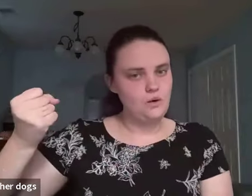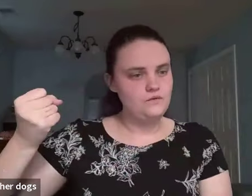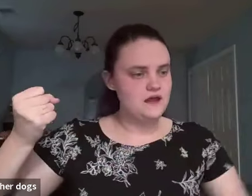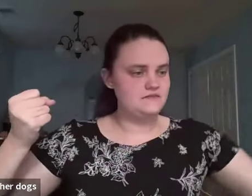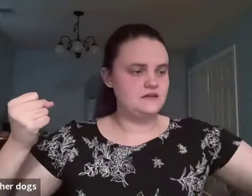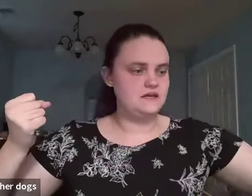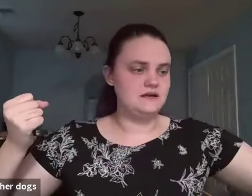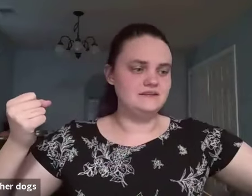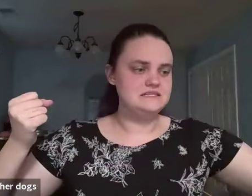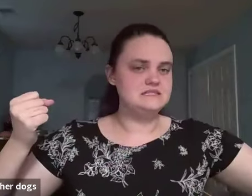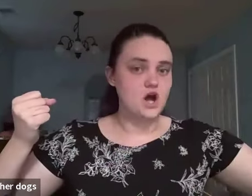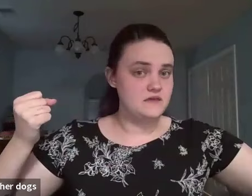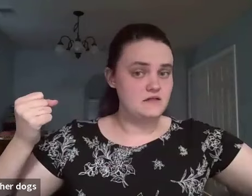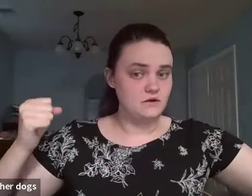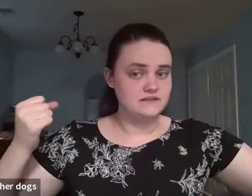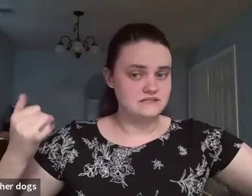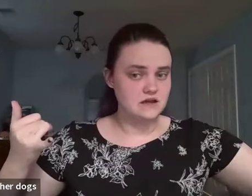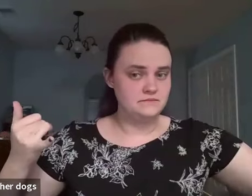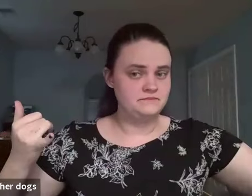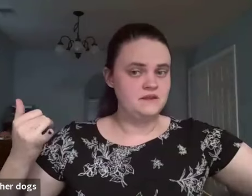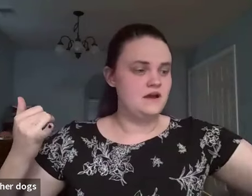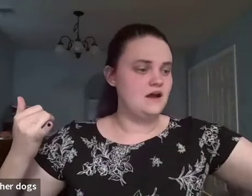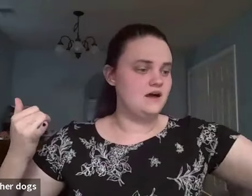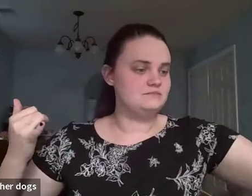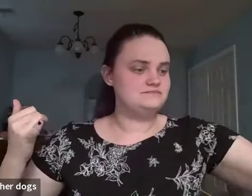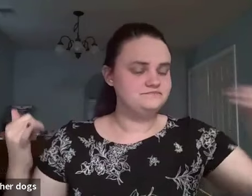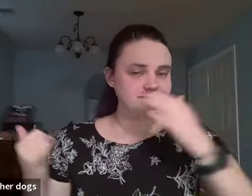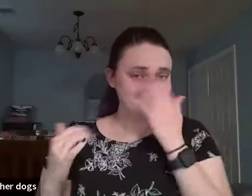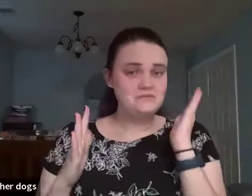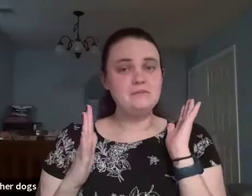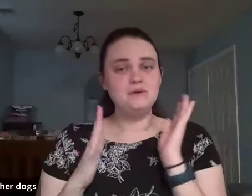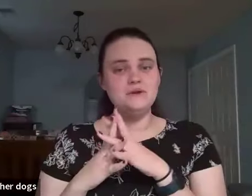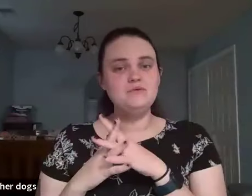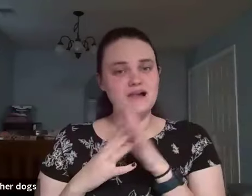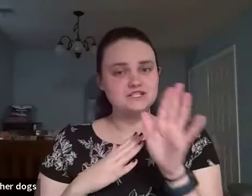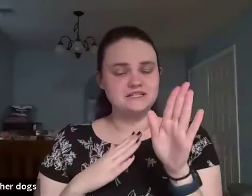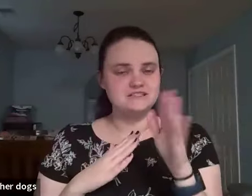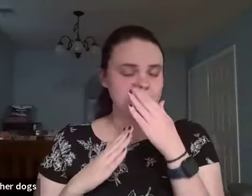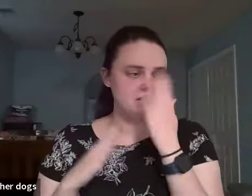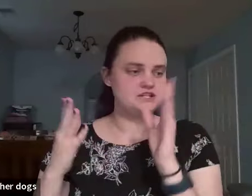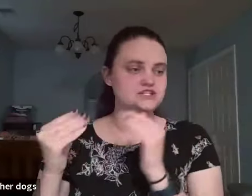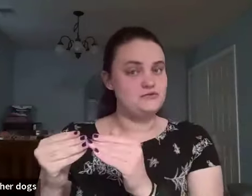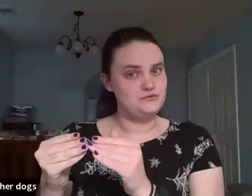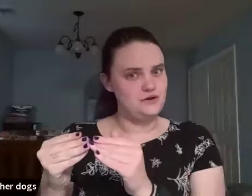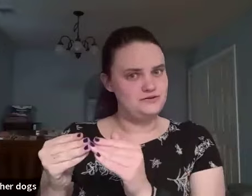hold that at the end. My list is not that long this time. Um, but we will actually get, so we can actually go through